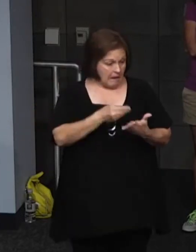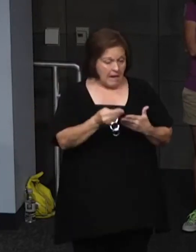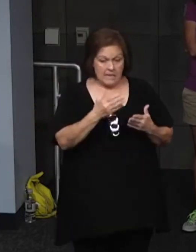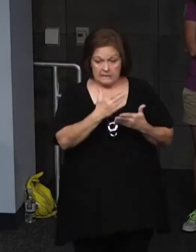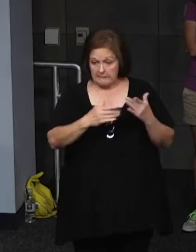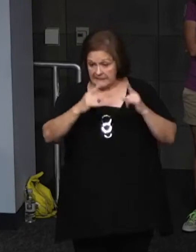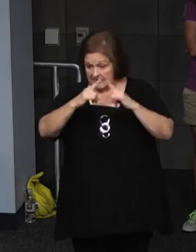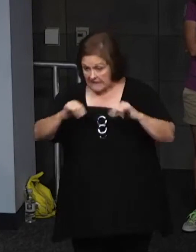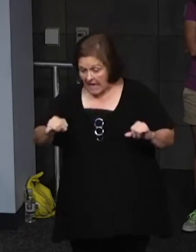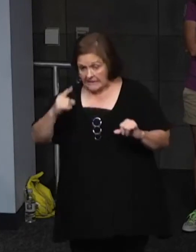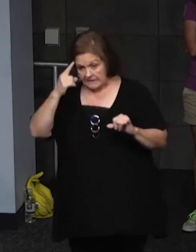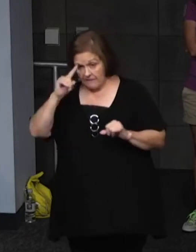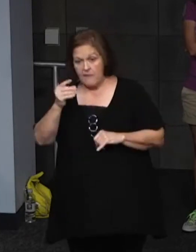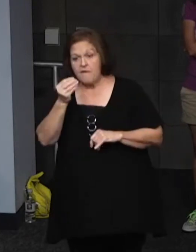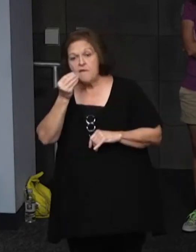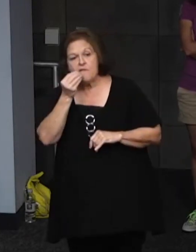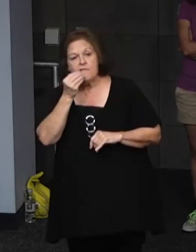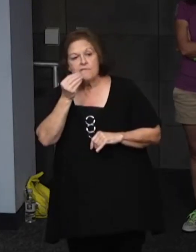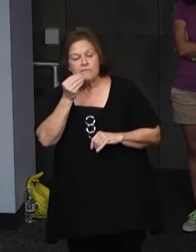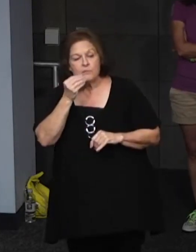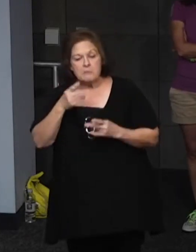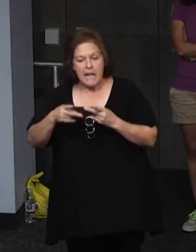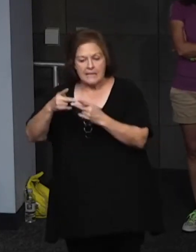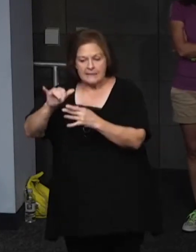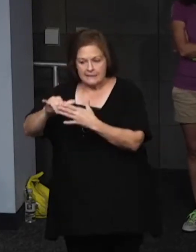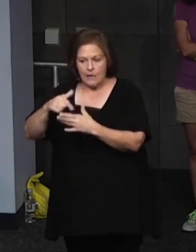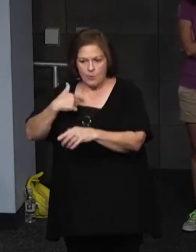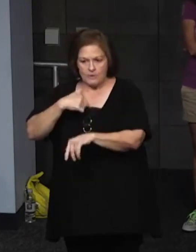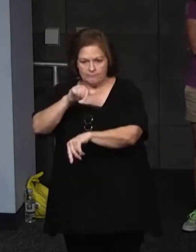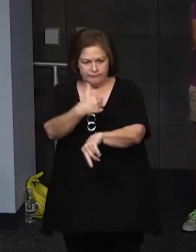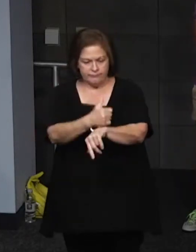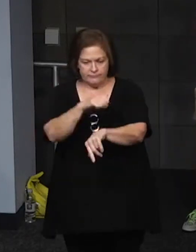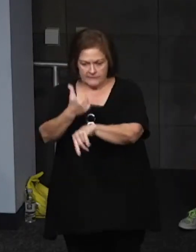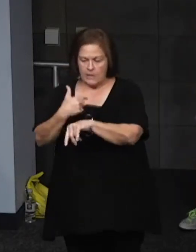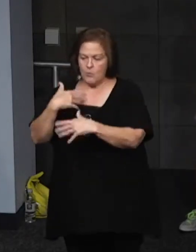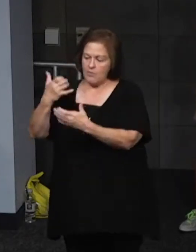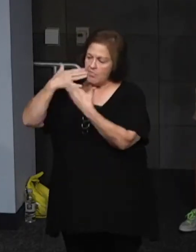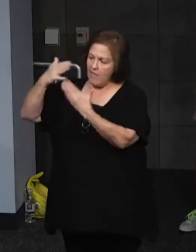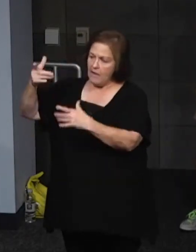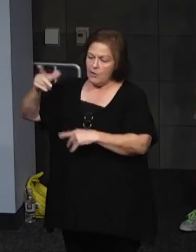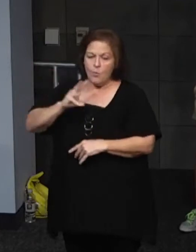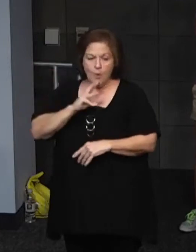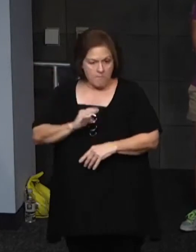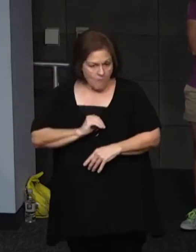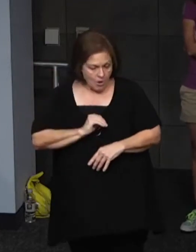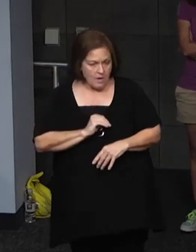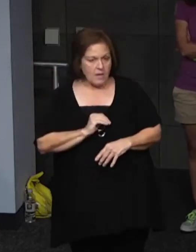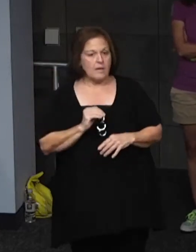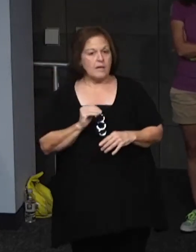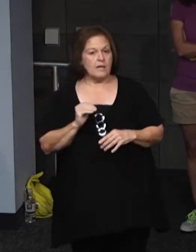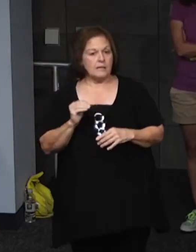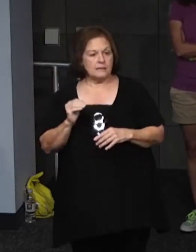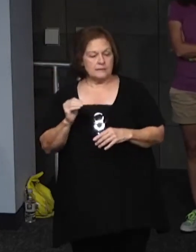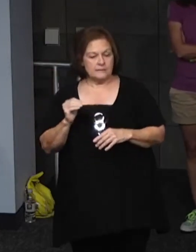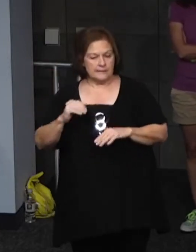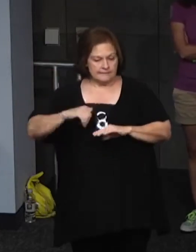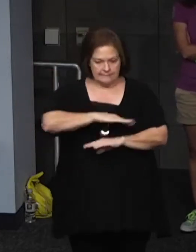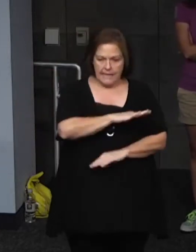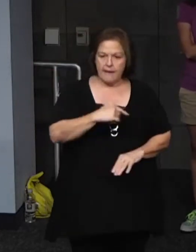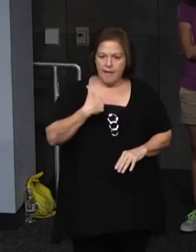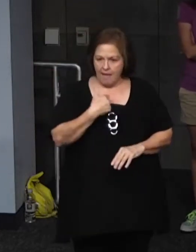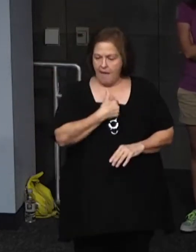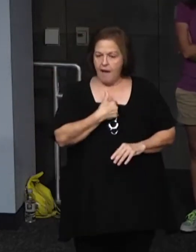tents for the food distributions that were popping up. So I want to thank them a lot for sending us that resource that we